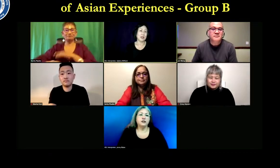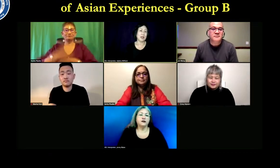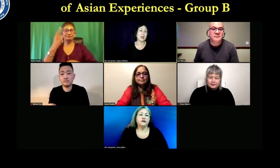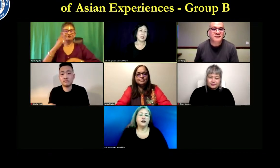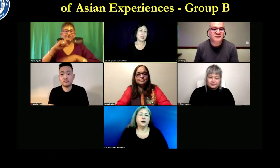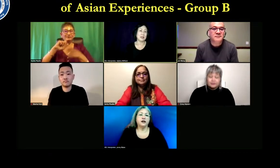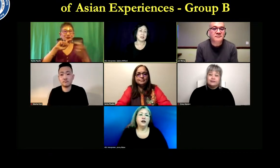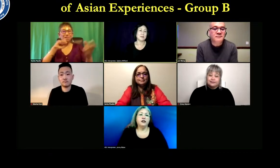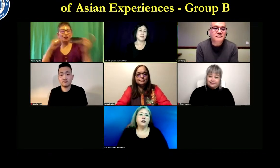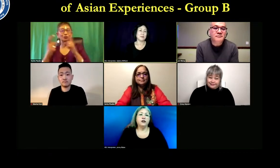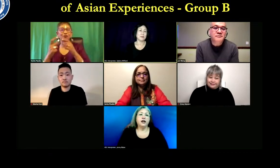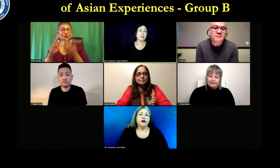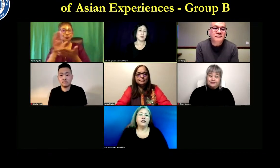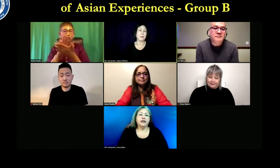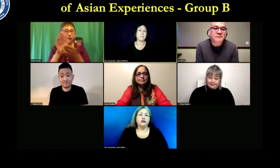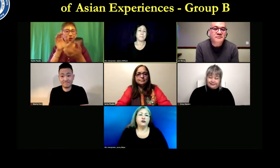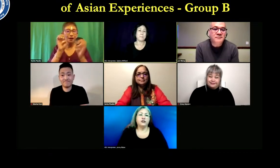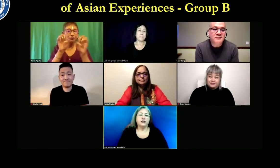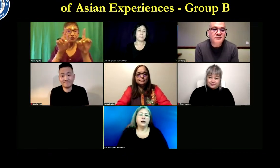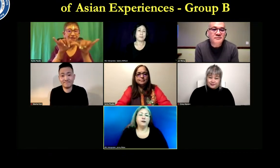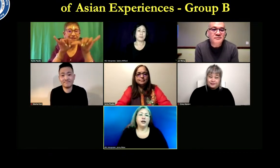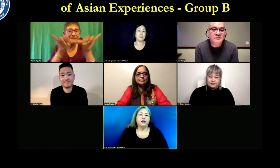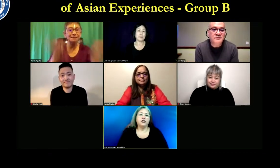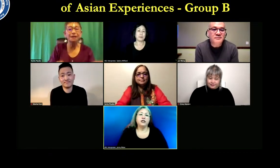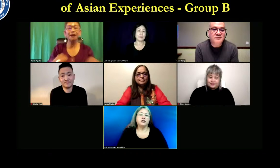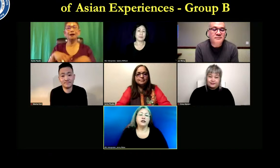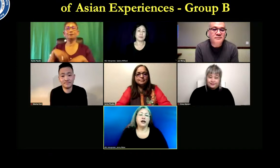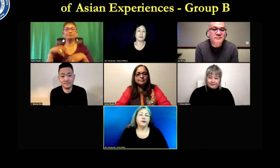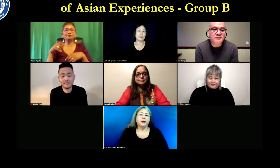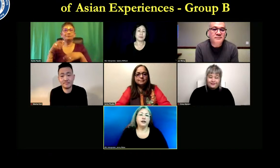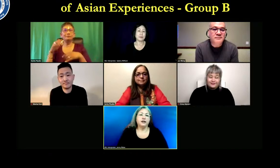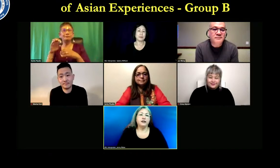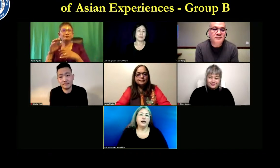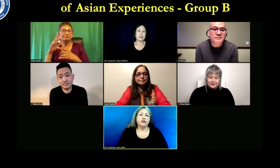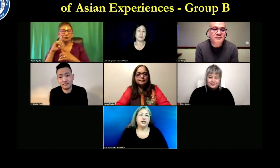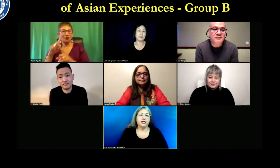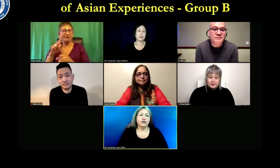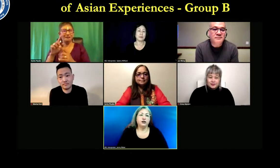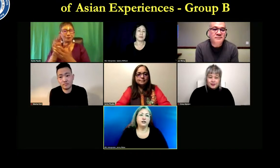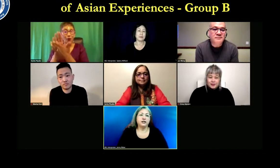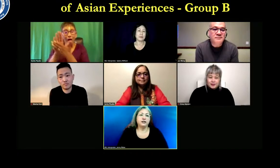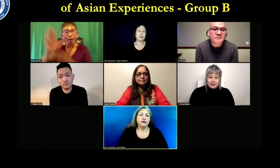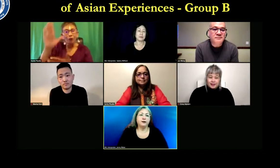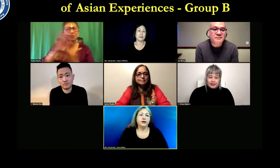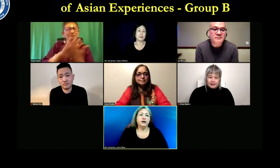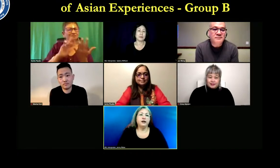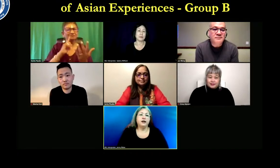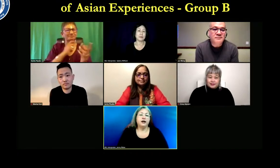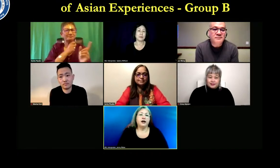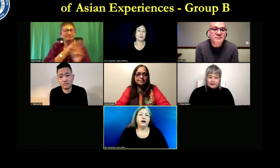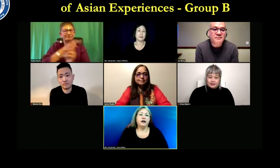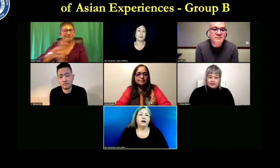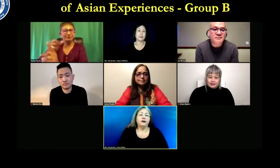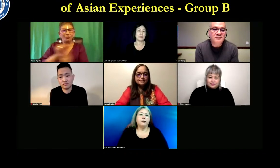This is Kavita. So nowadays you're seeing many changes happening in the educational system.